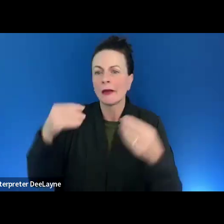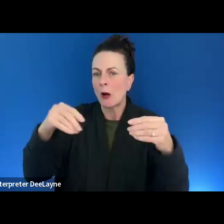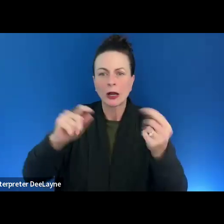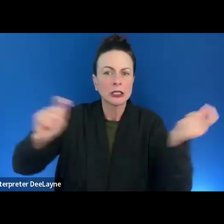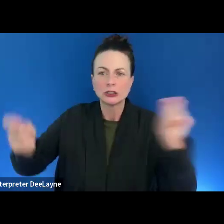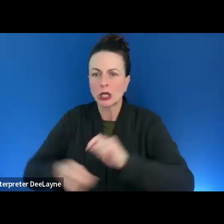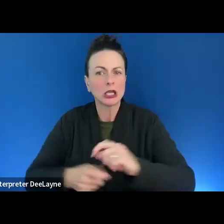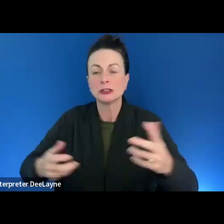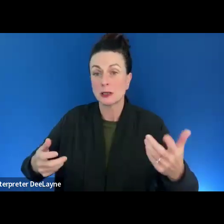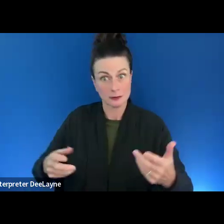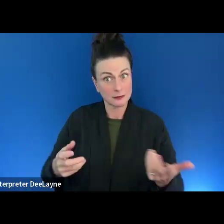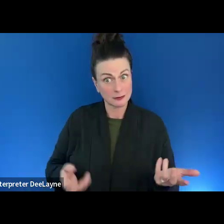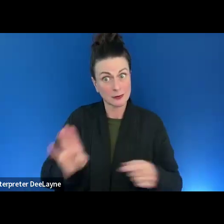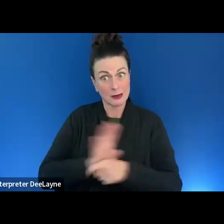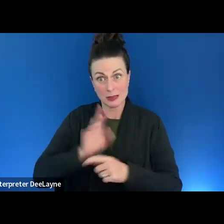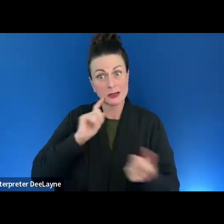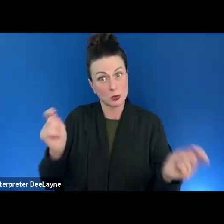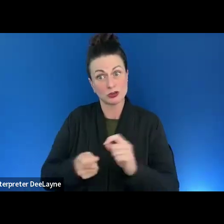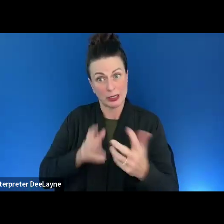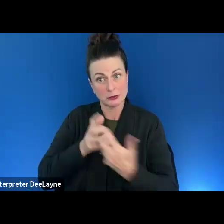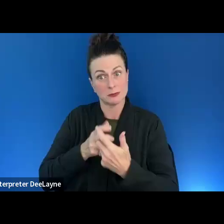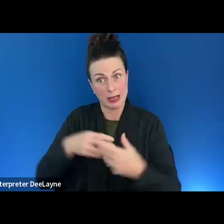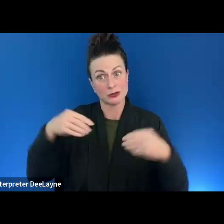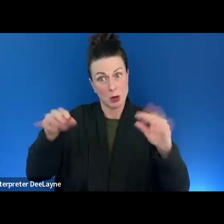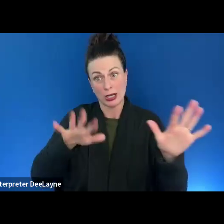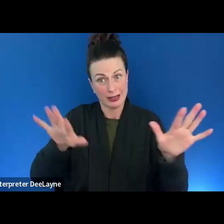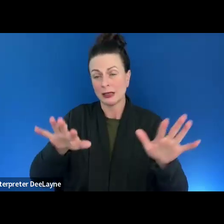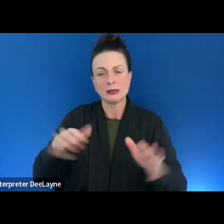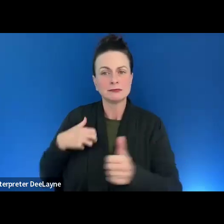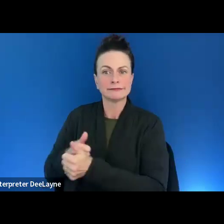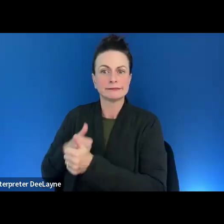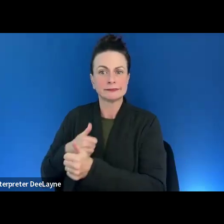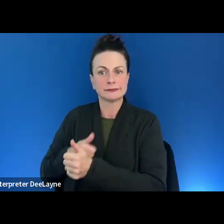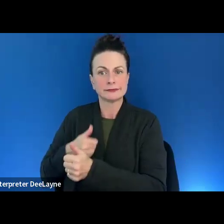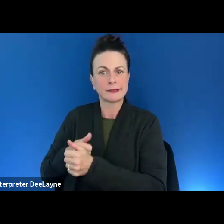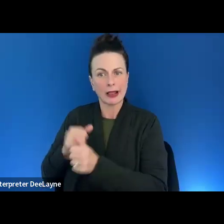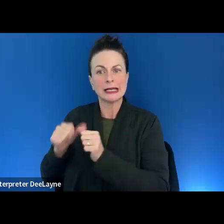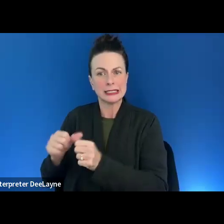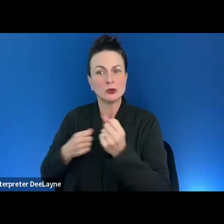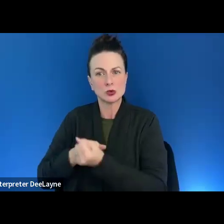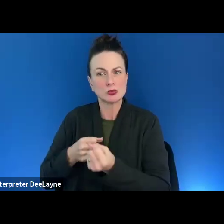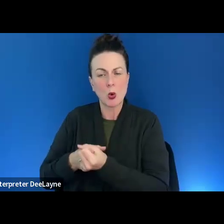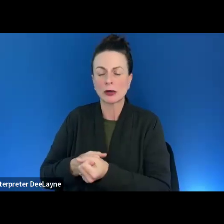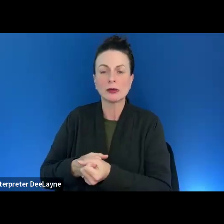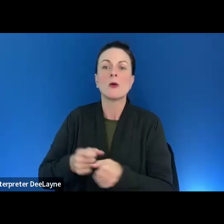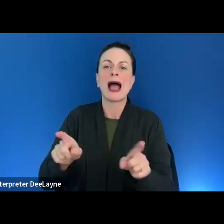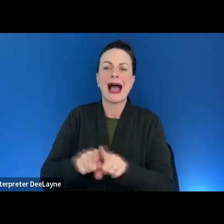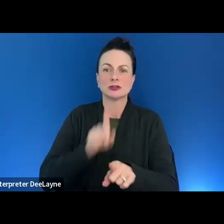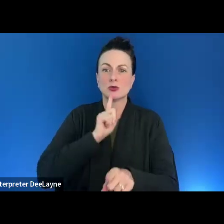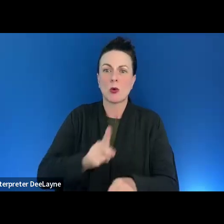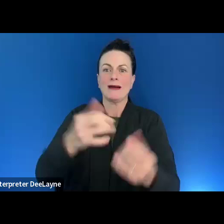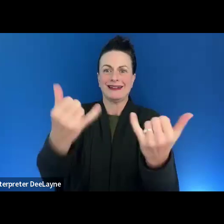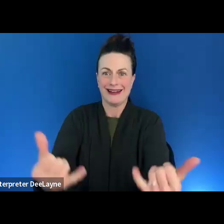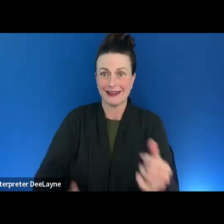market changes, your business is going to change as well. And it's great to keep them updated. That way they can continue to support you wherever you are.